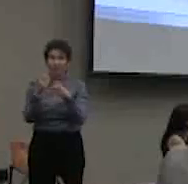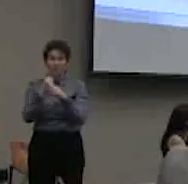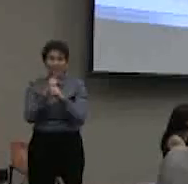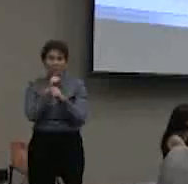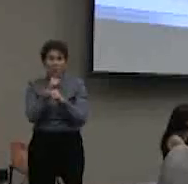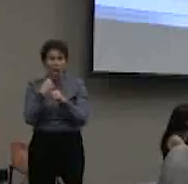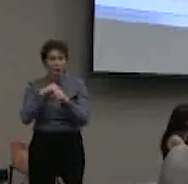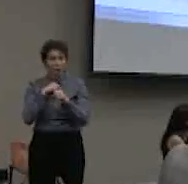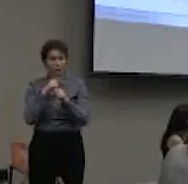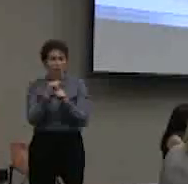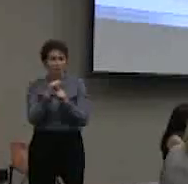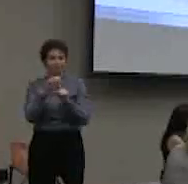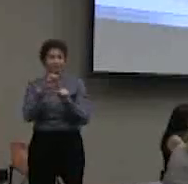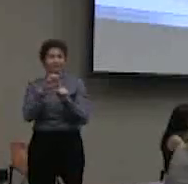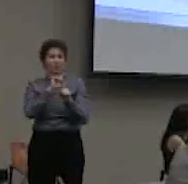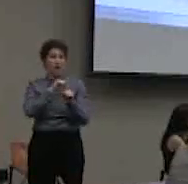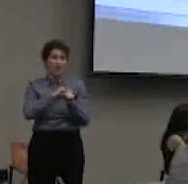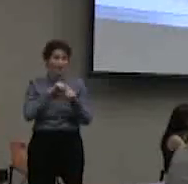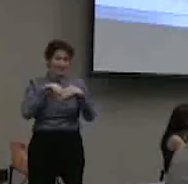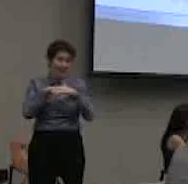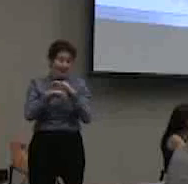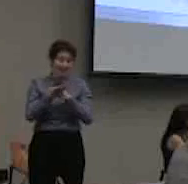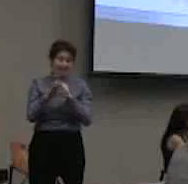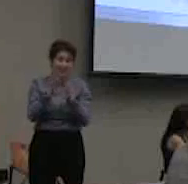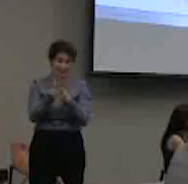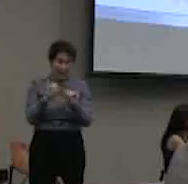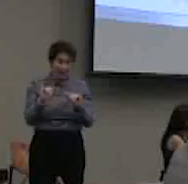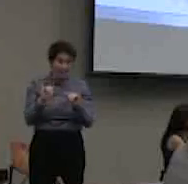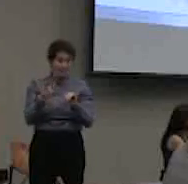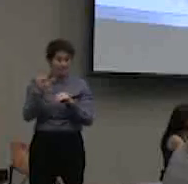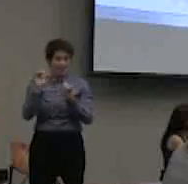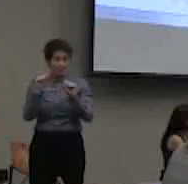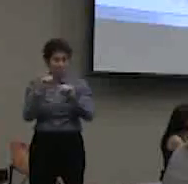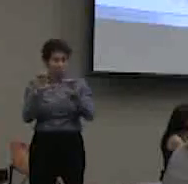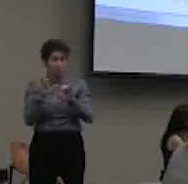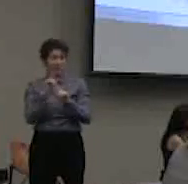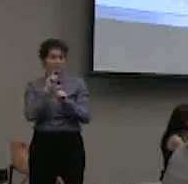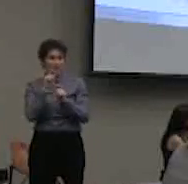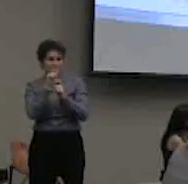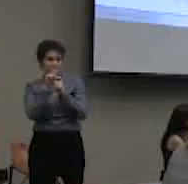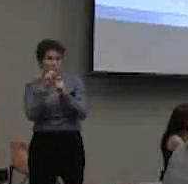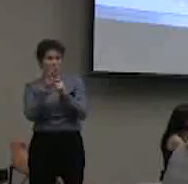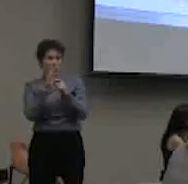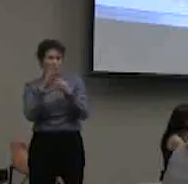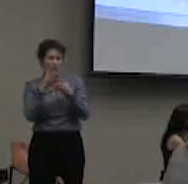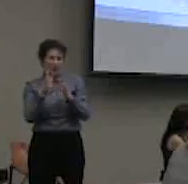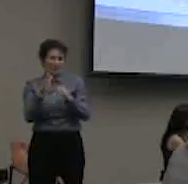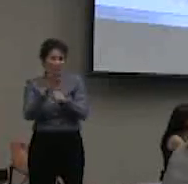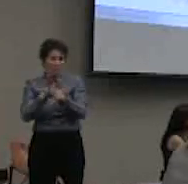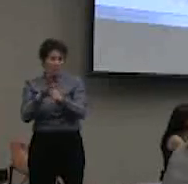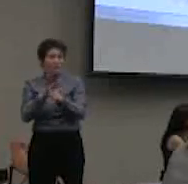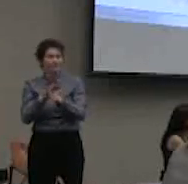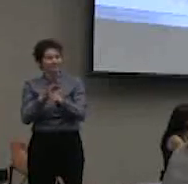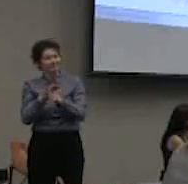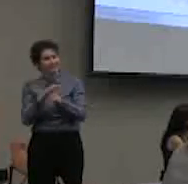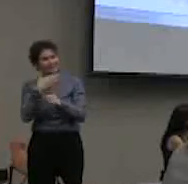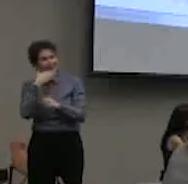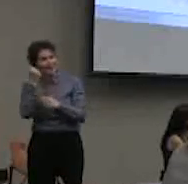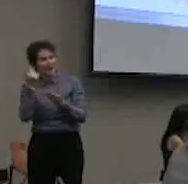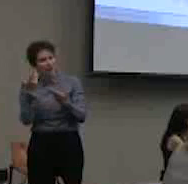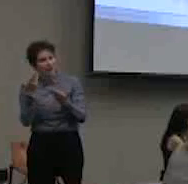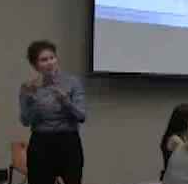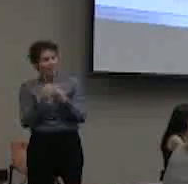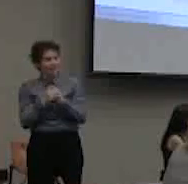expanding quality and access all at the same time? Their ability to do that in nuanced ways locally is just frankly better